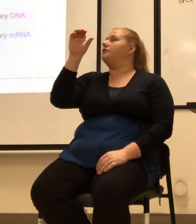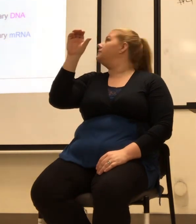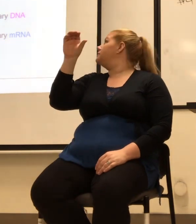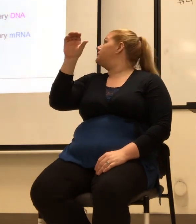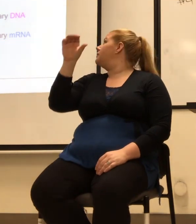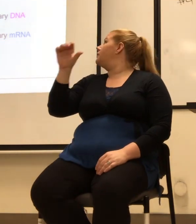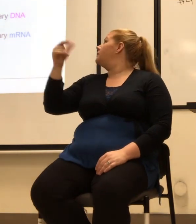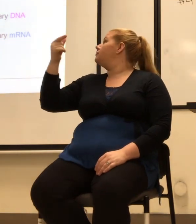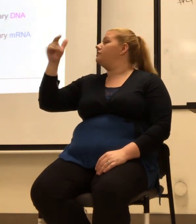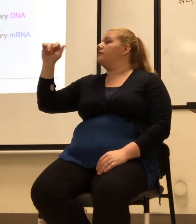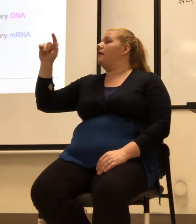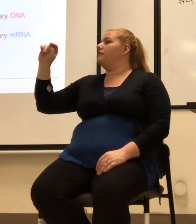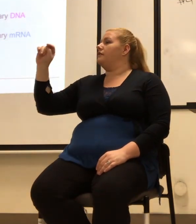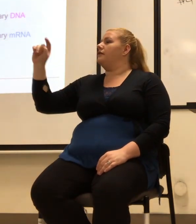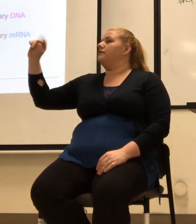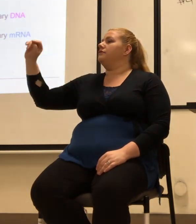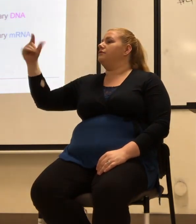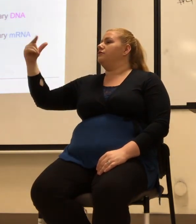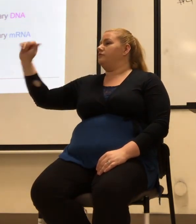TGA.